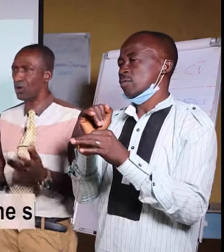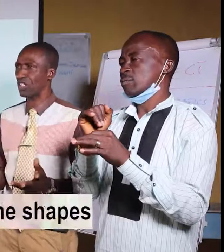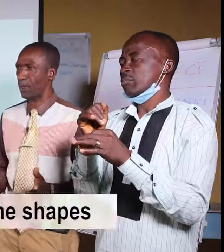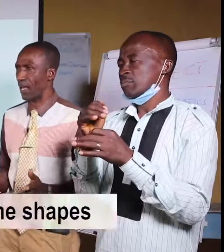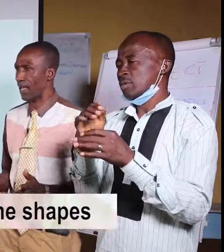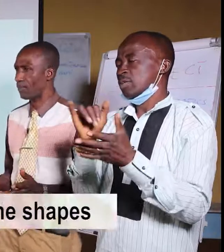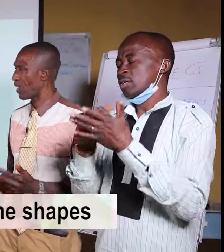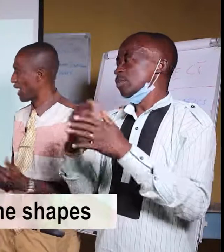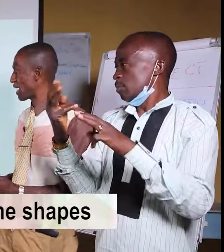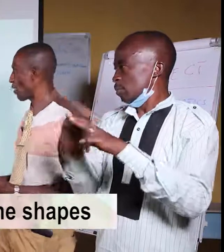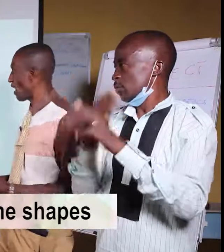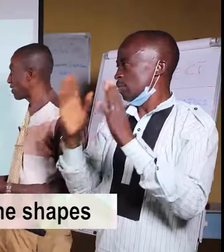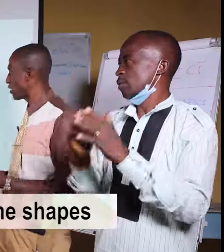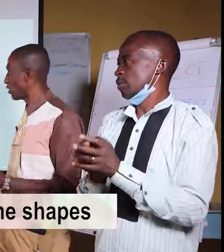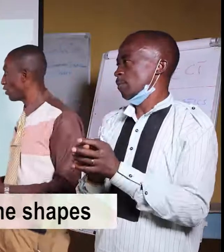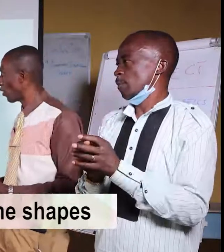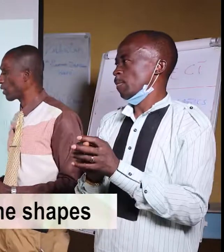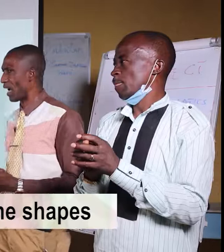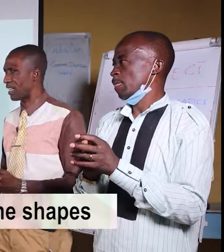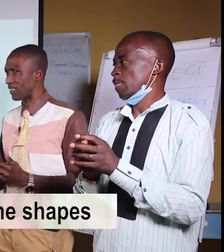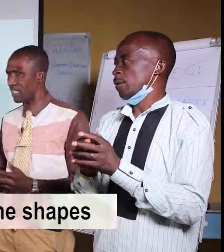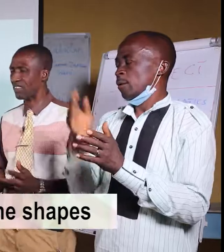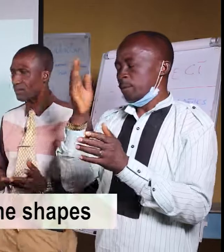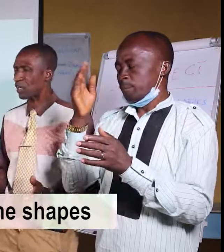its multiplier.